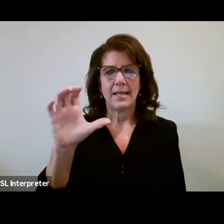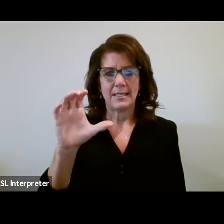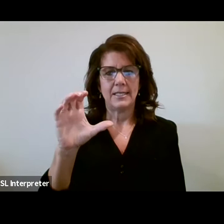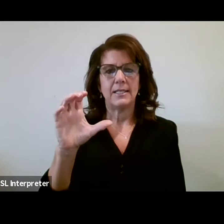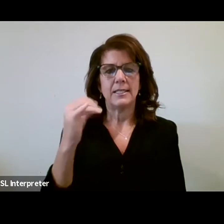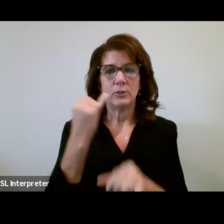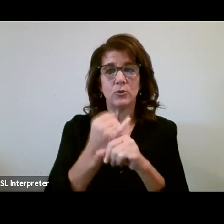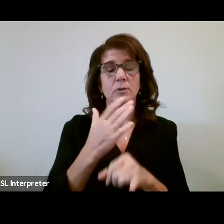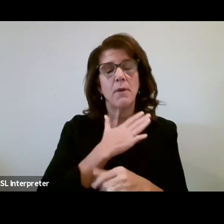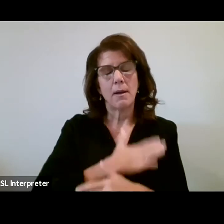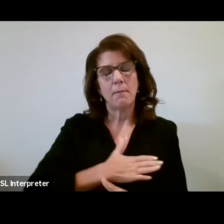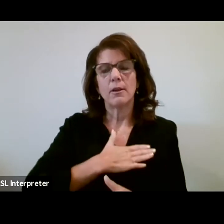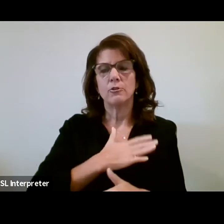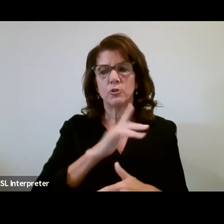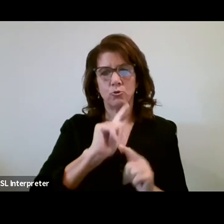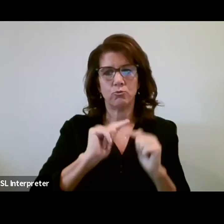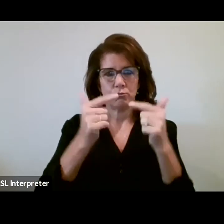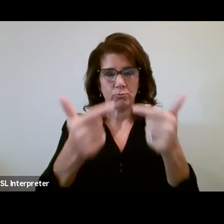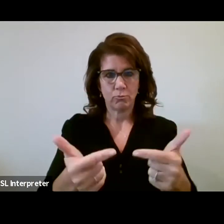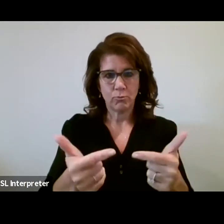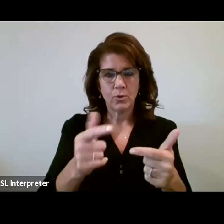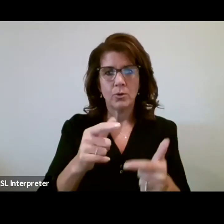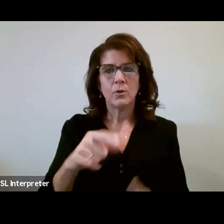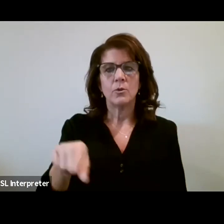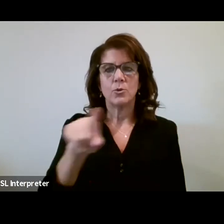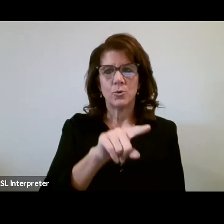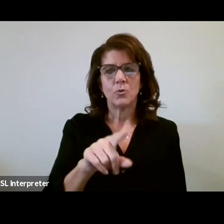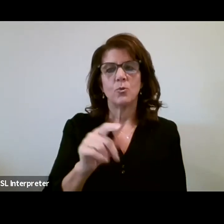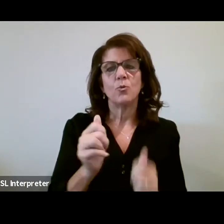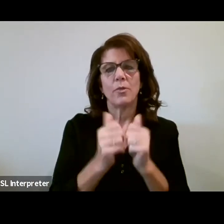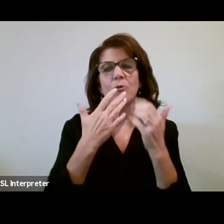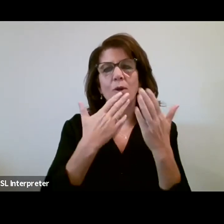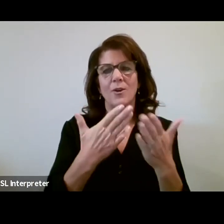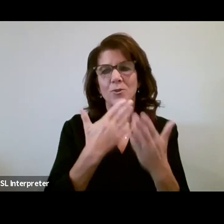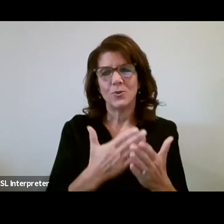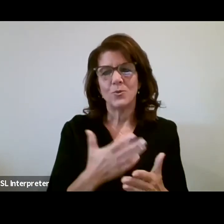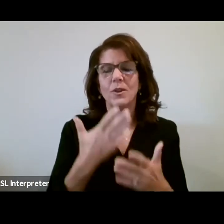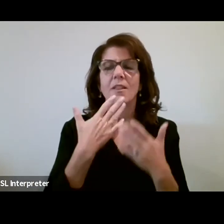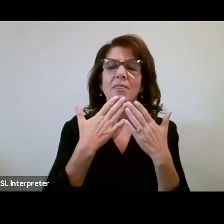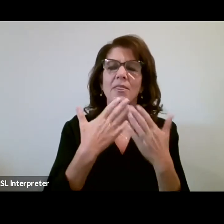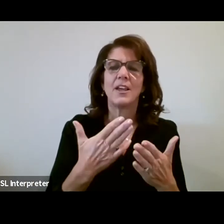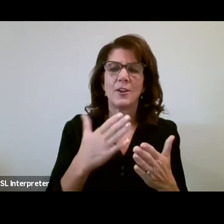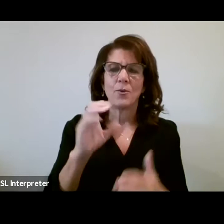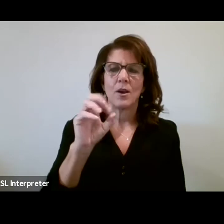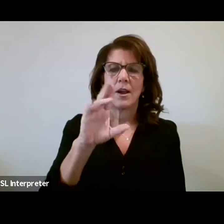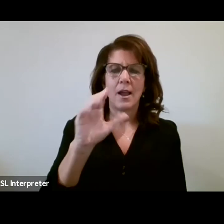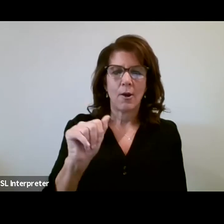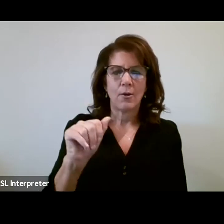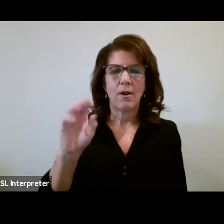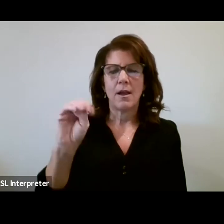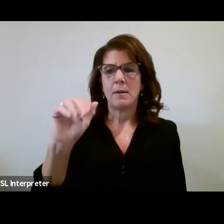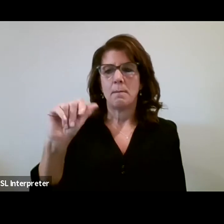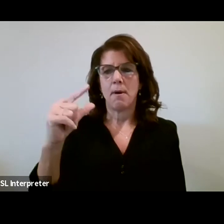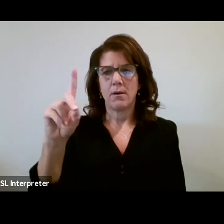pleasure to turn the program over to you with gratitude. Thank you, Erica and Magda.